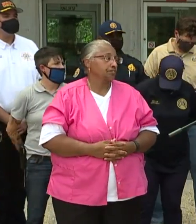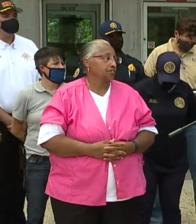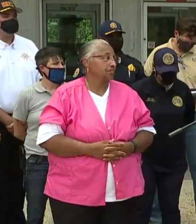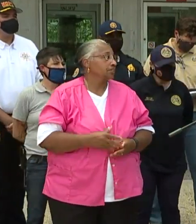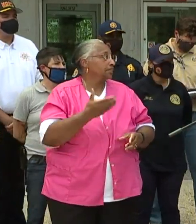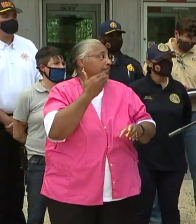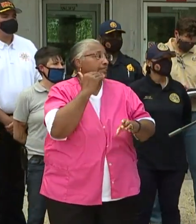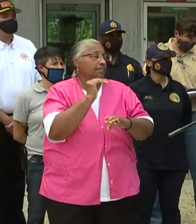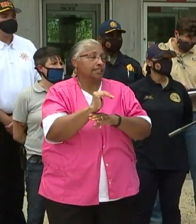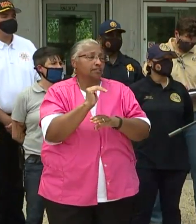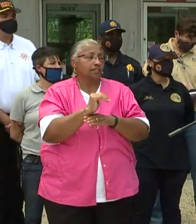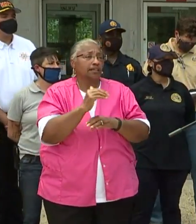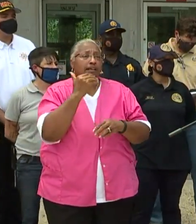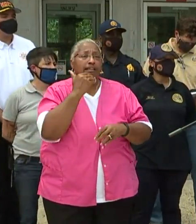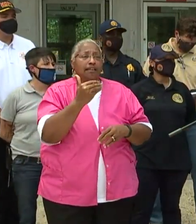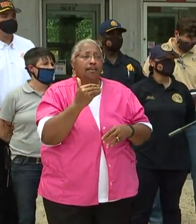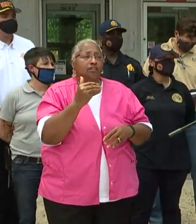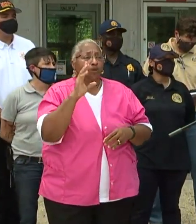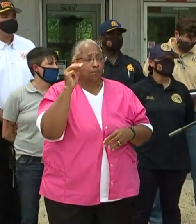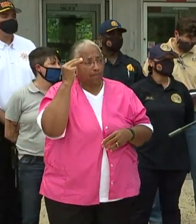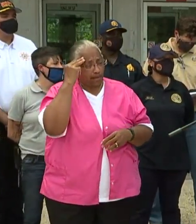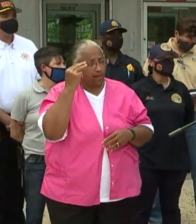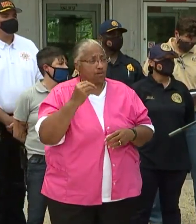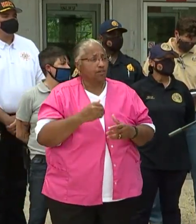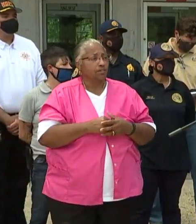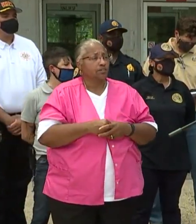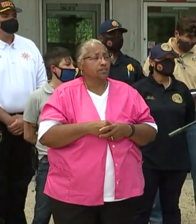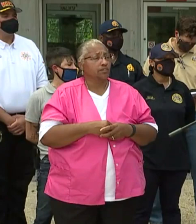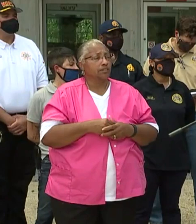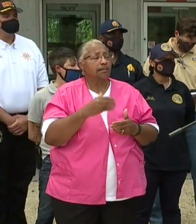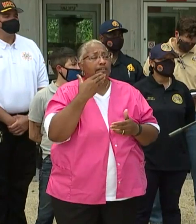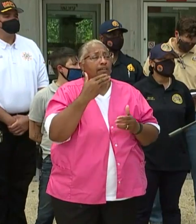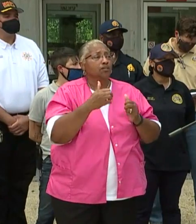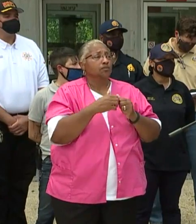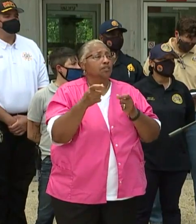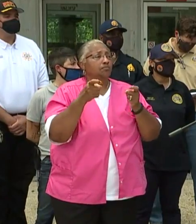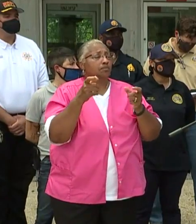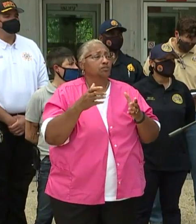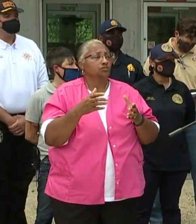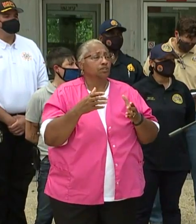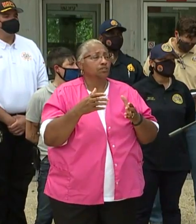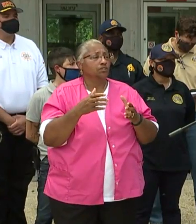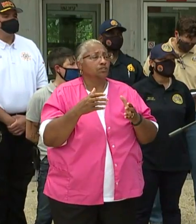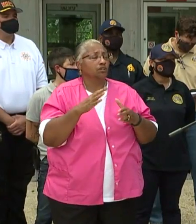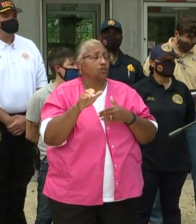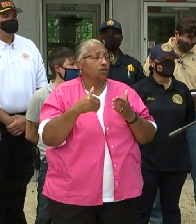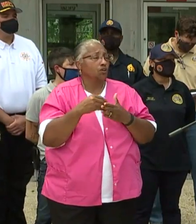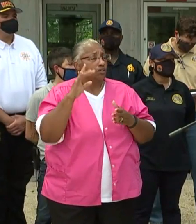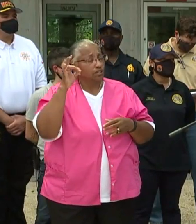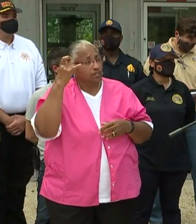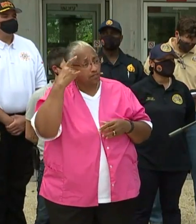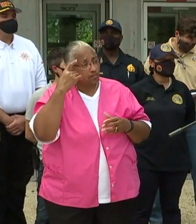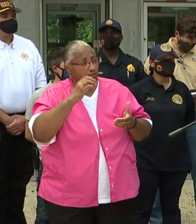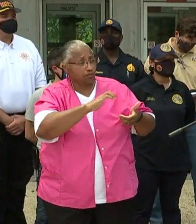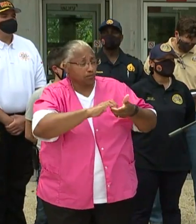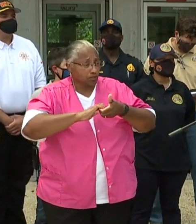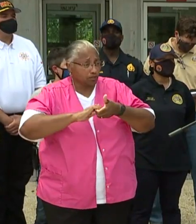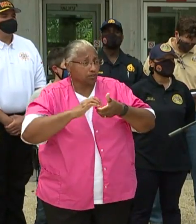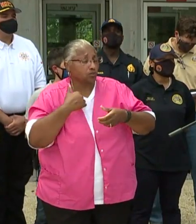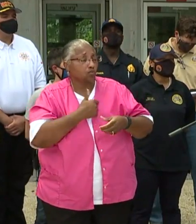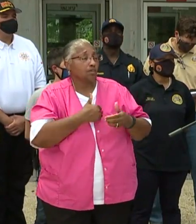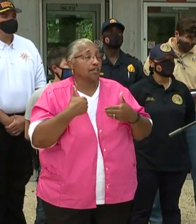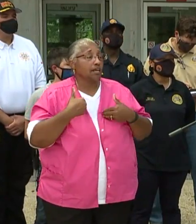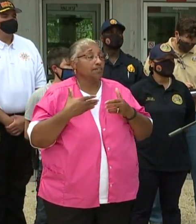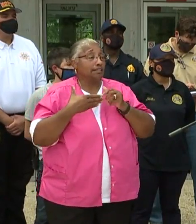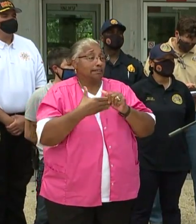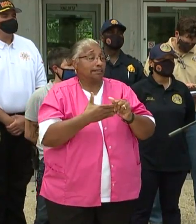Good afternoon, and thank you, Mayor. Thank you and your administration and all of government partnership leadership team